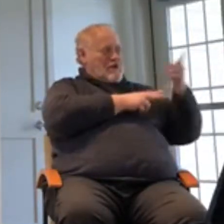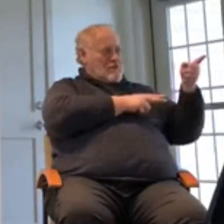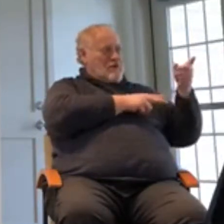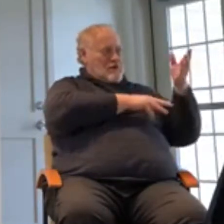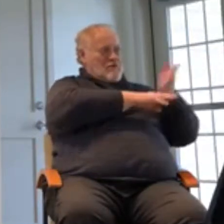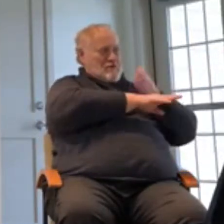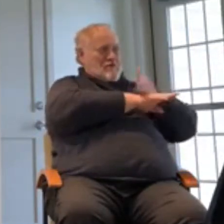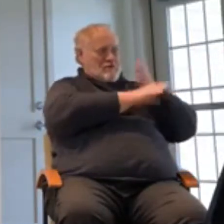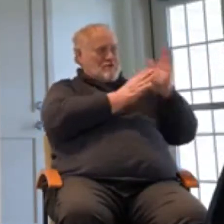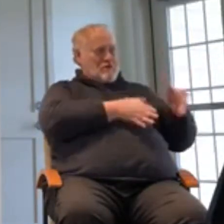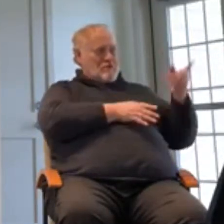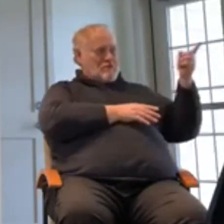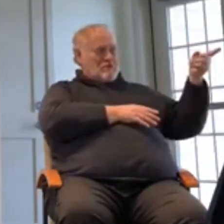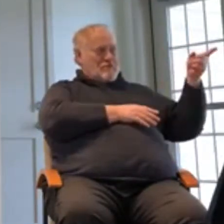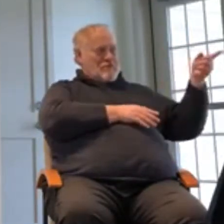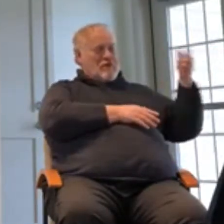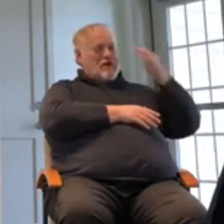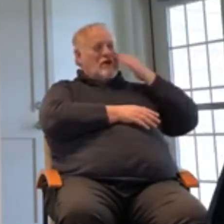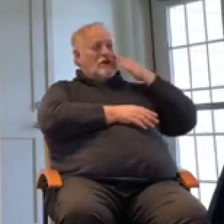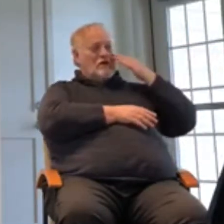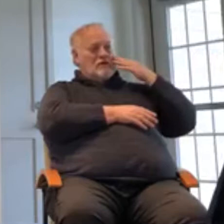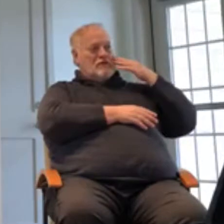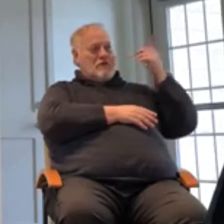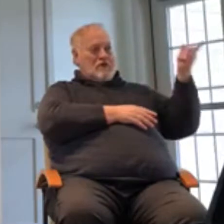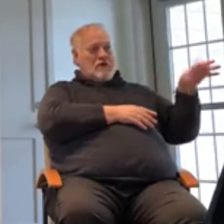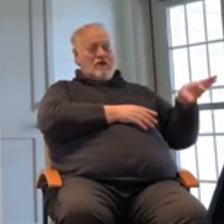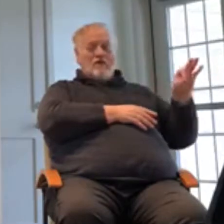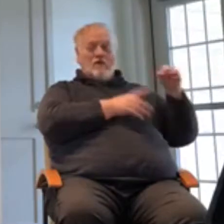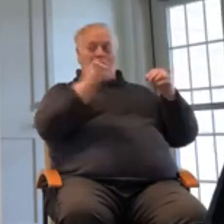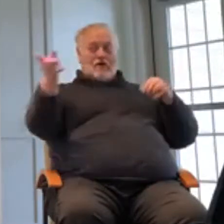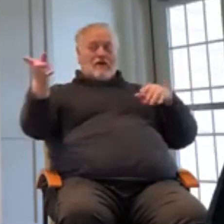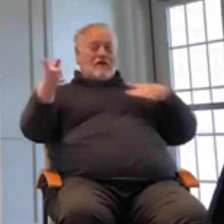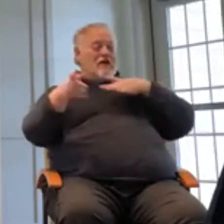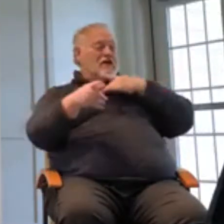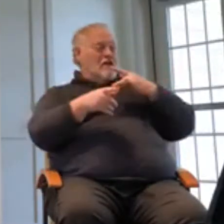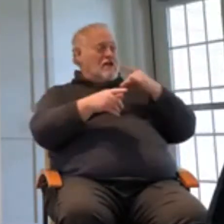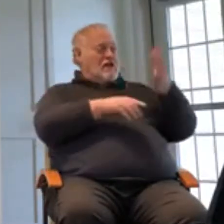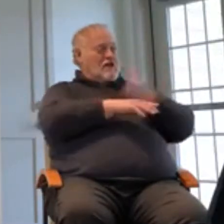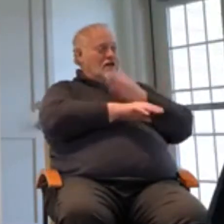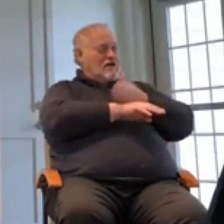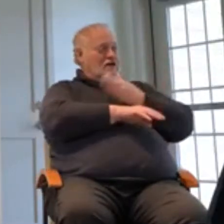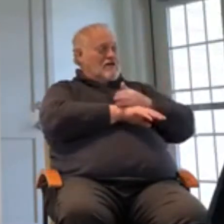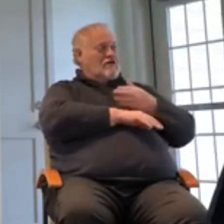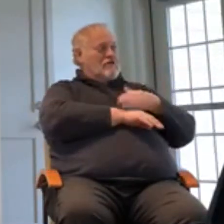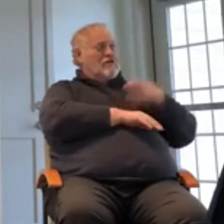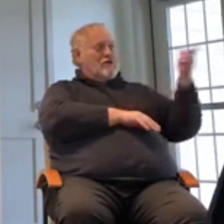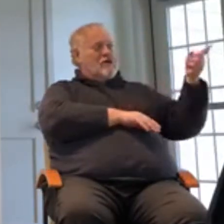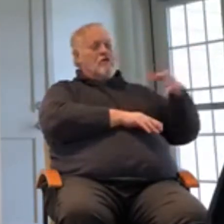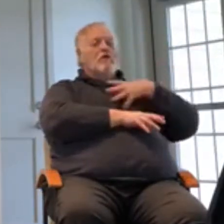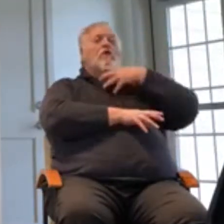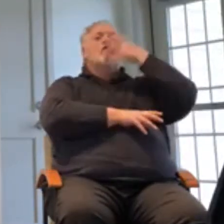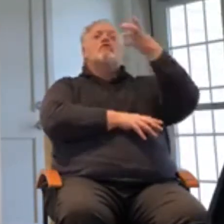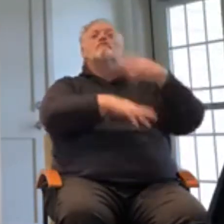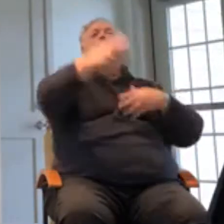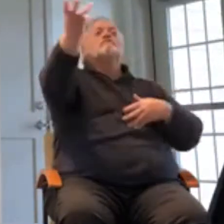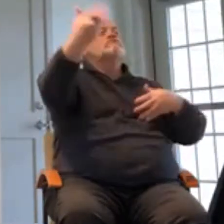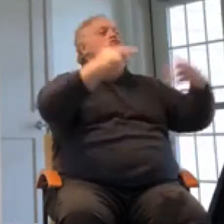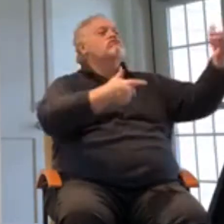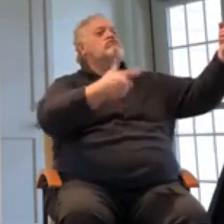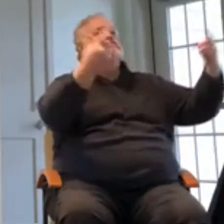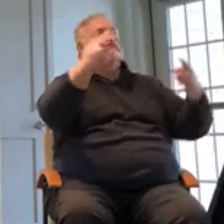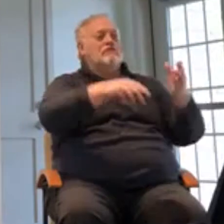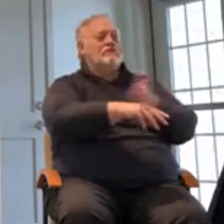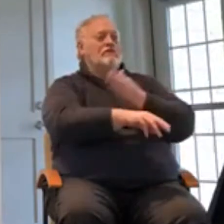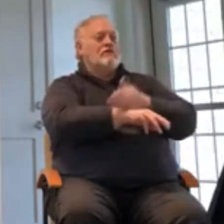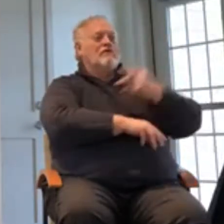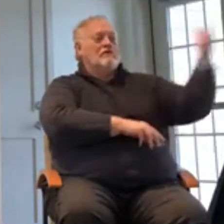shepherd. And when he knew that, when he found out that I like sheep, he called for him, Mammy! Mammy! And